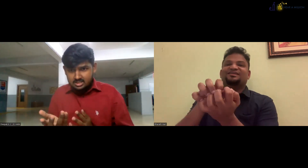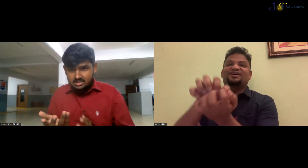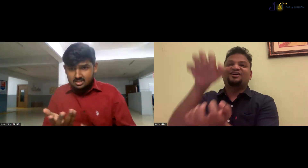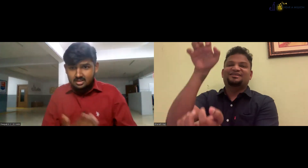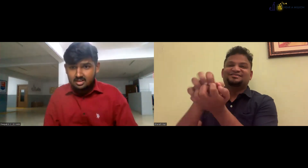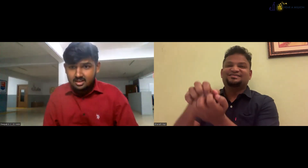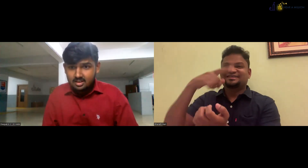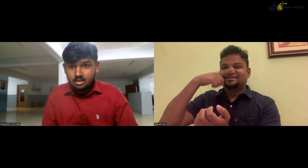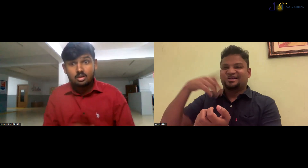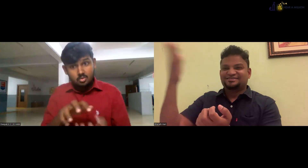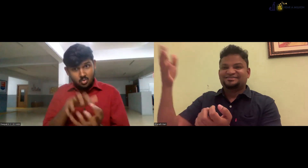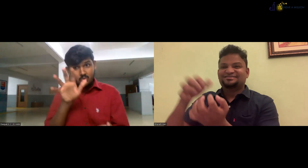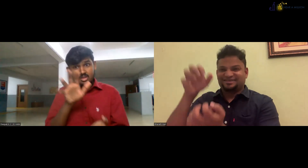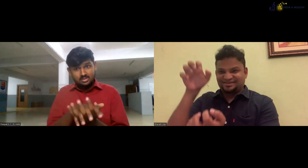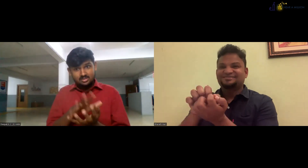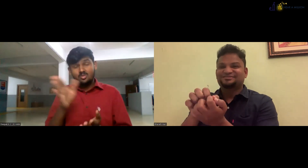seen any other animals? Yes,